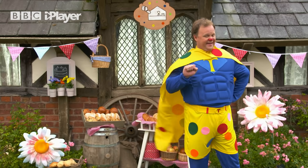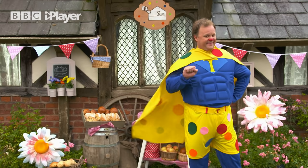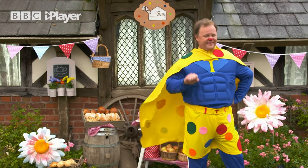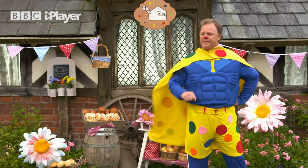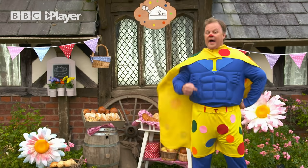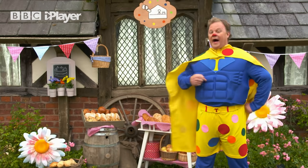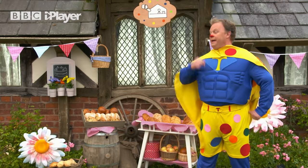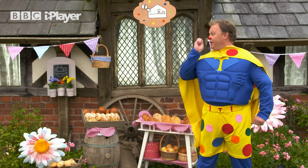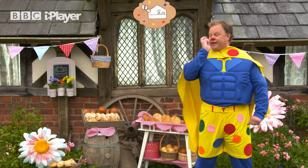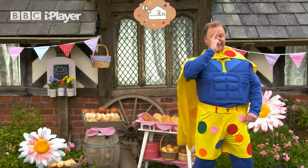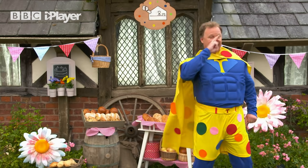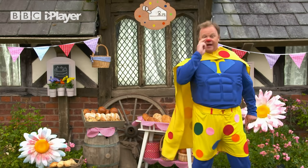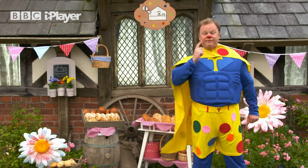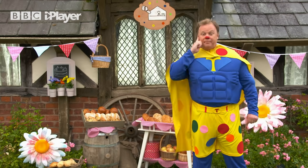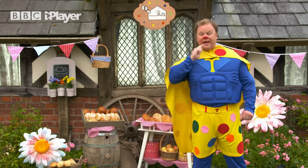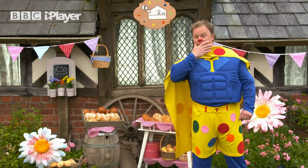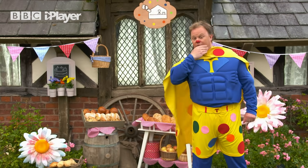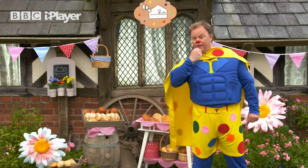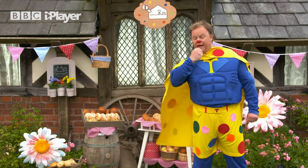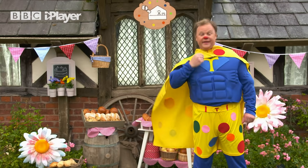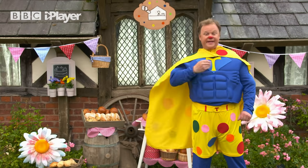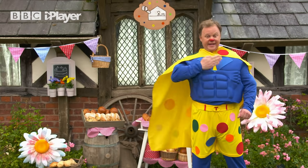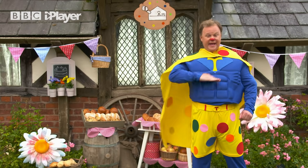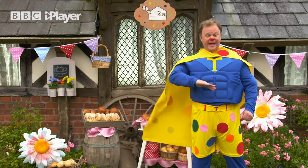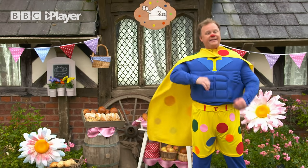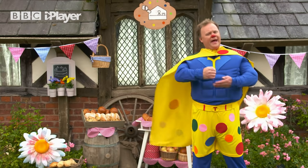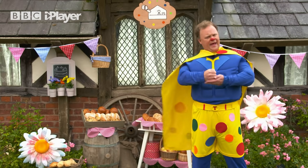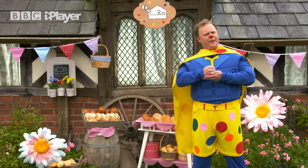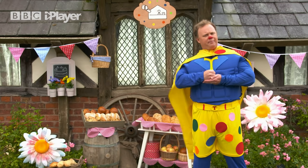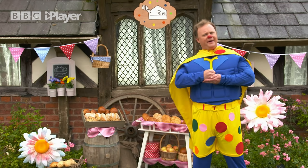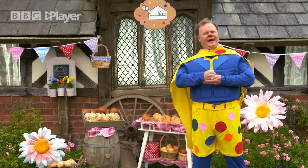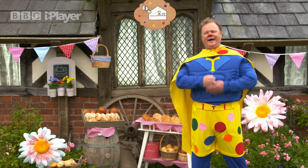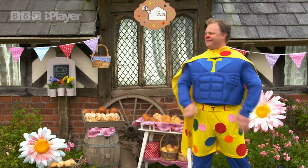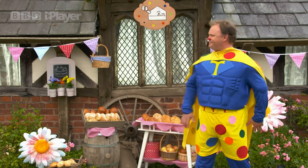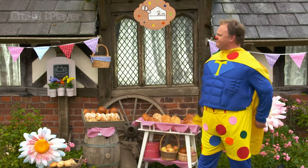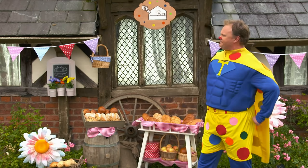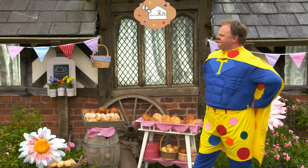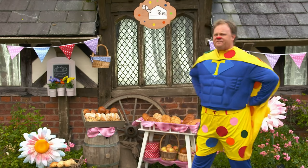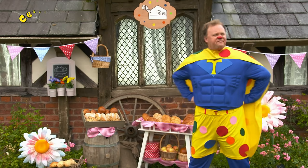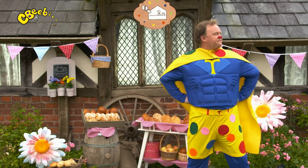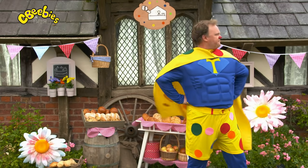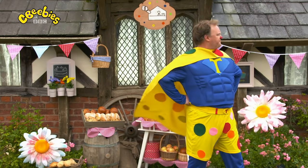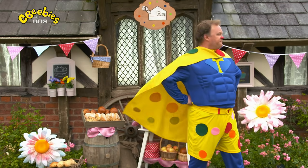Yes. I'm looking for people that need help. Good luck, Super